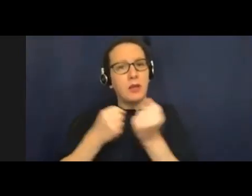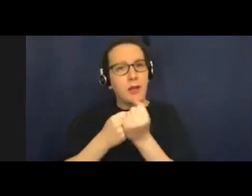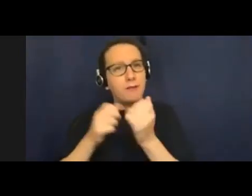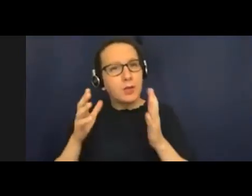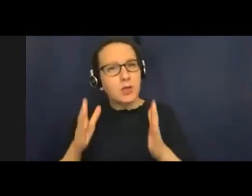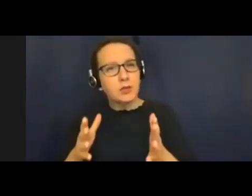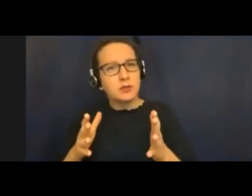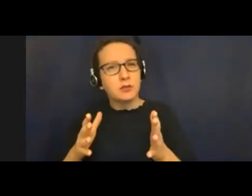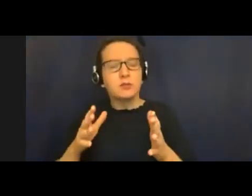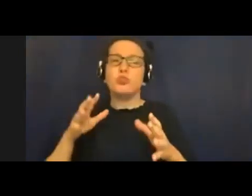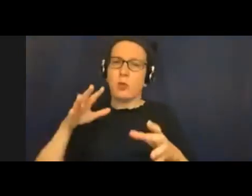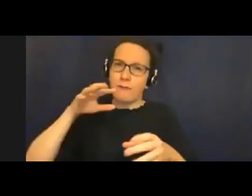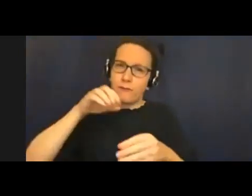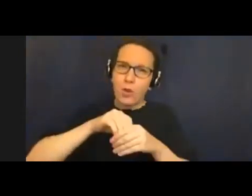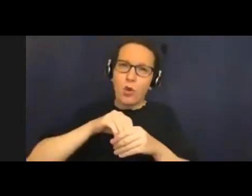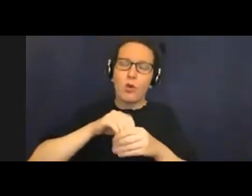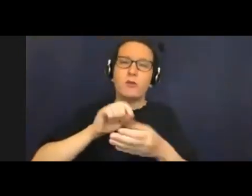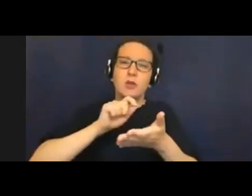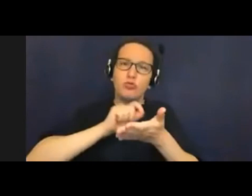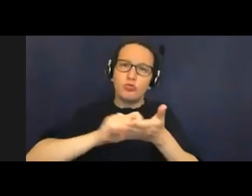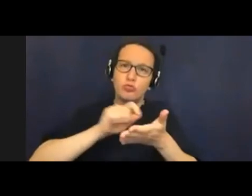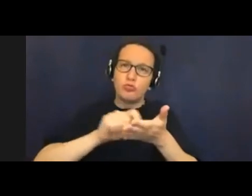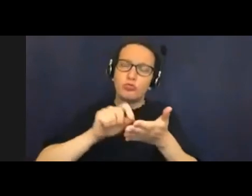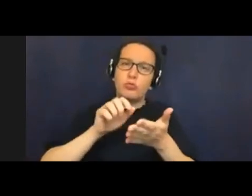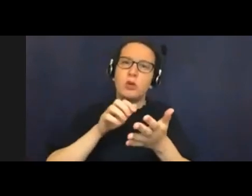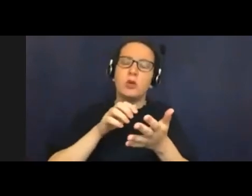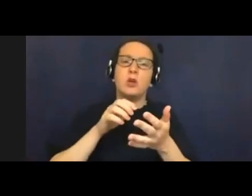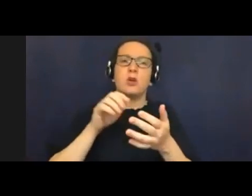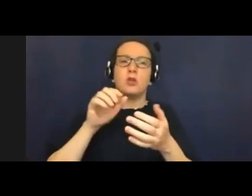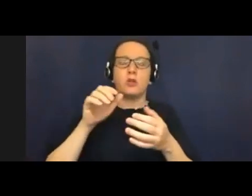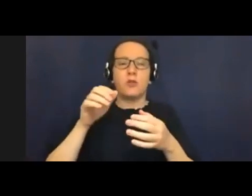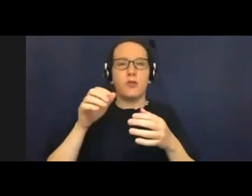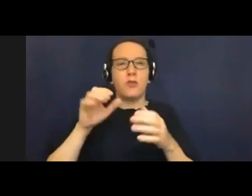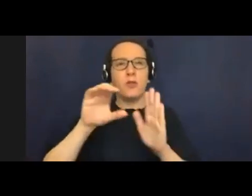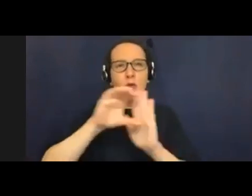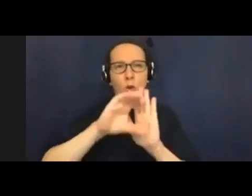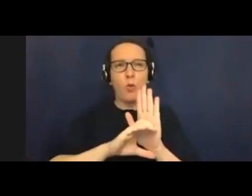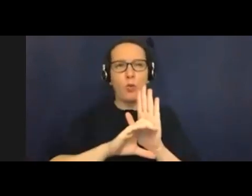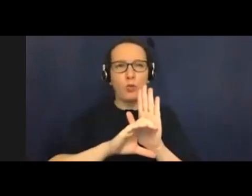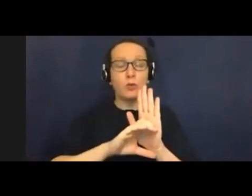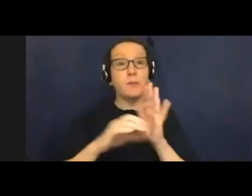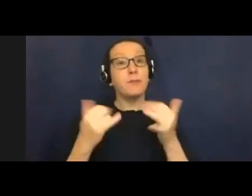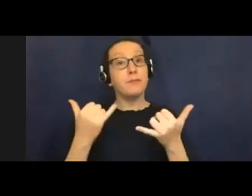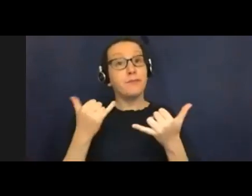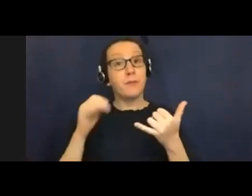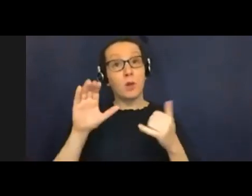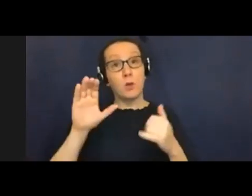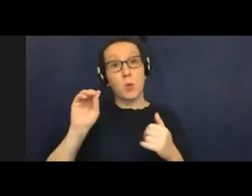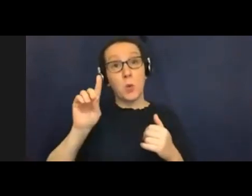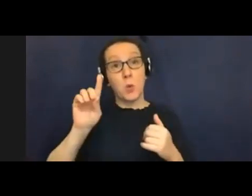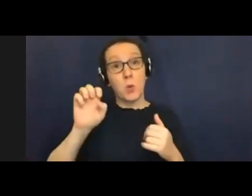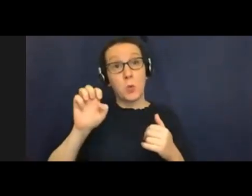drafting of the code. And now we have a new electoral code